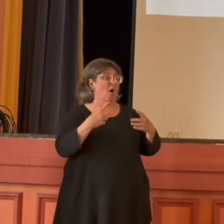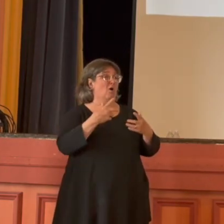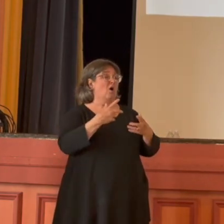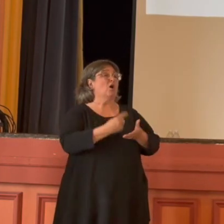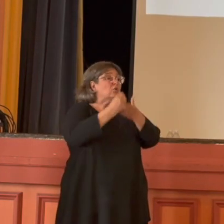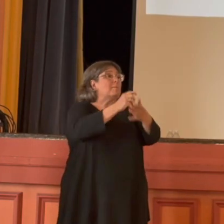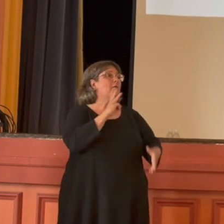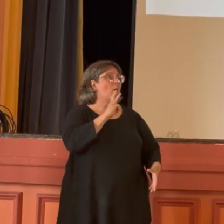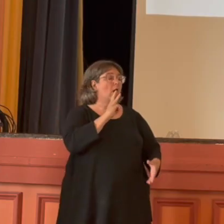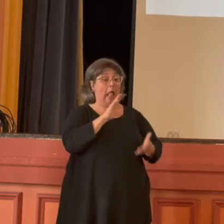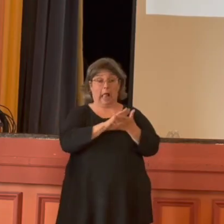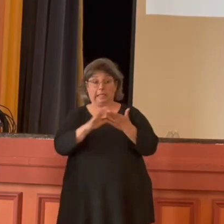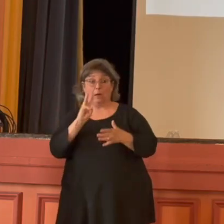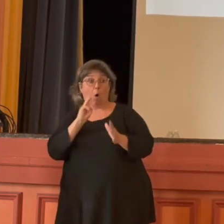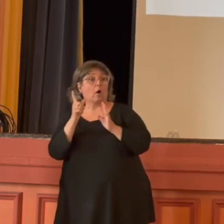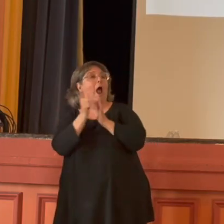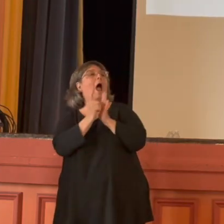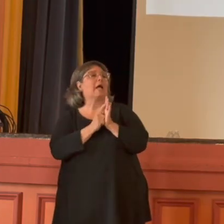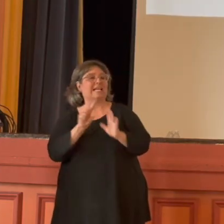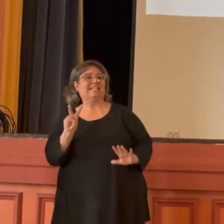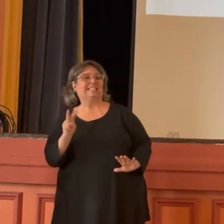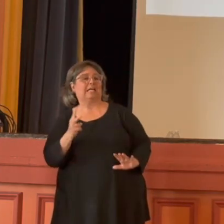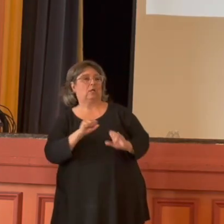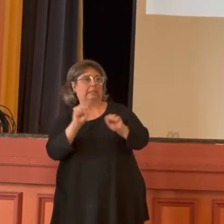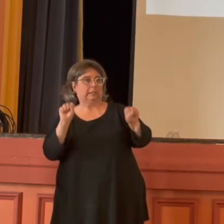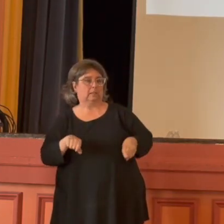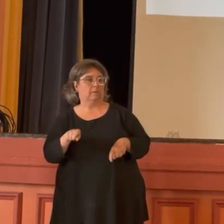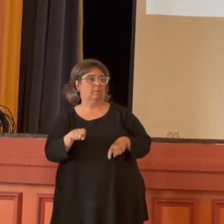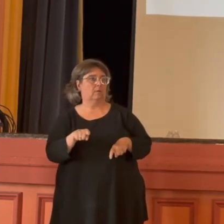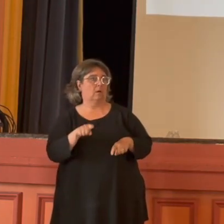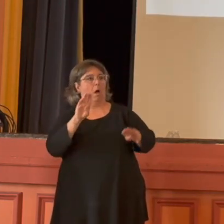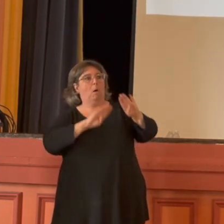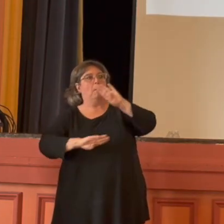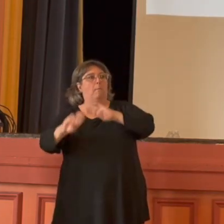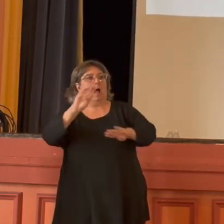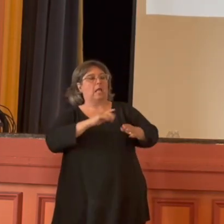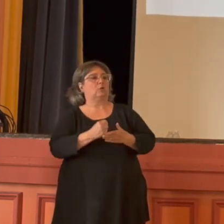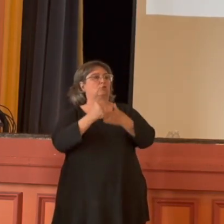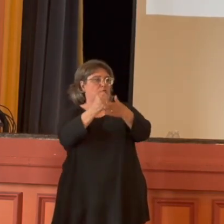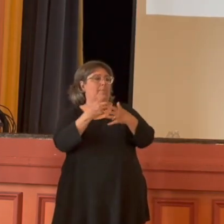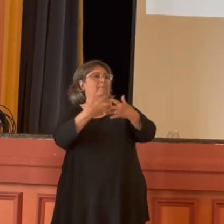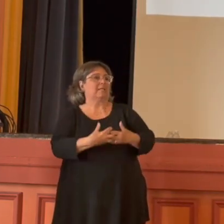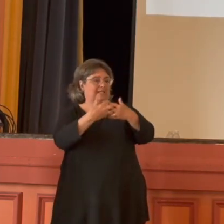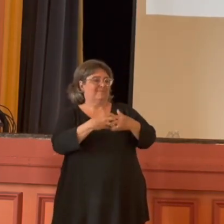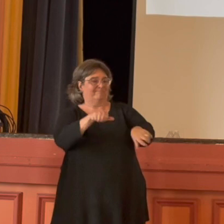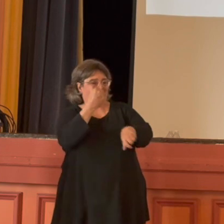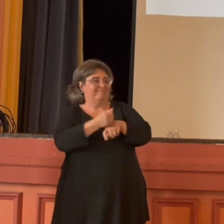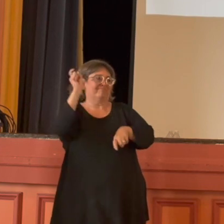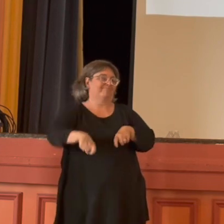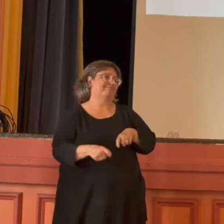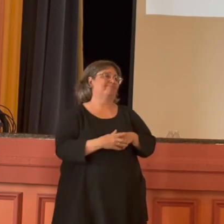Well, with the Clean Water Act, the secondary system, which is a biological treatment facility, had to be